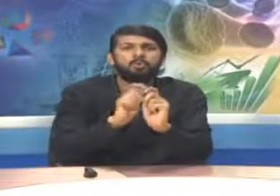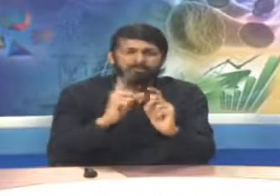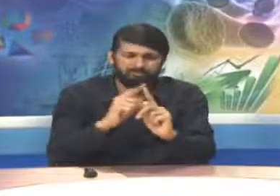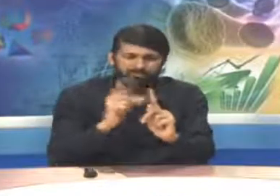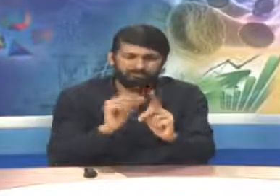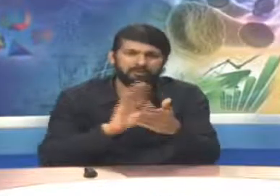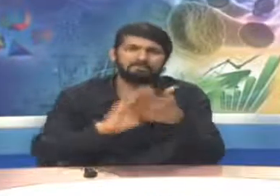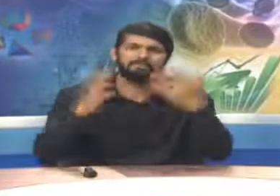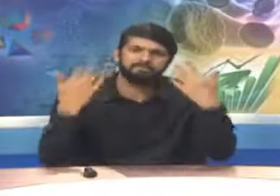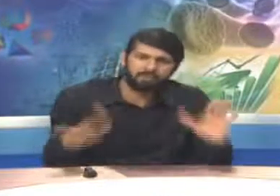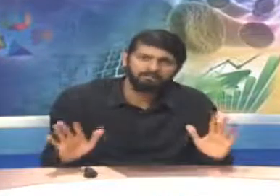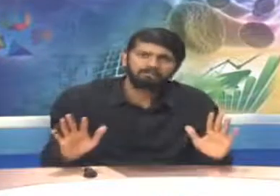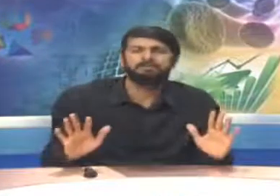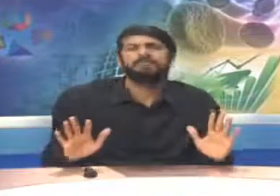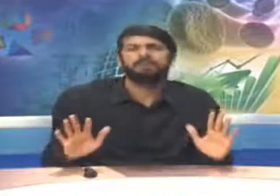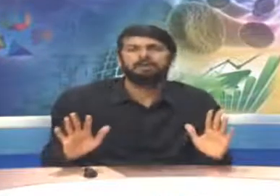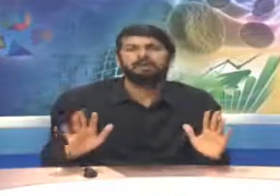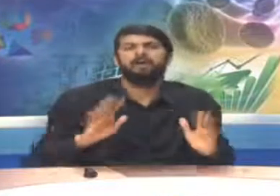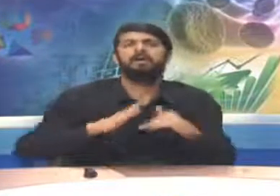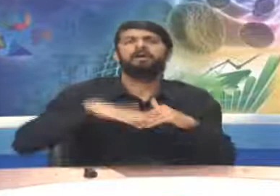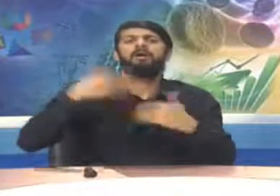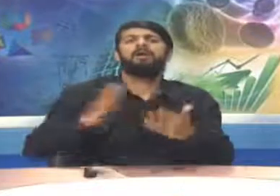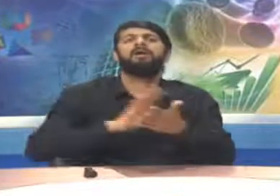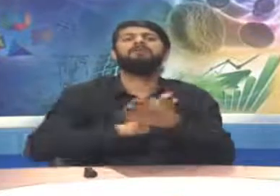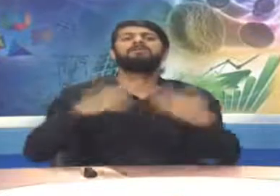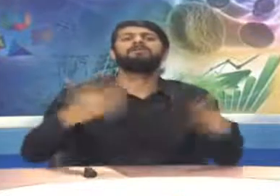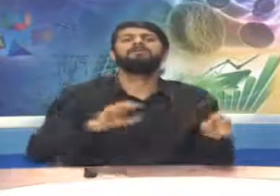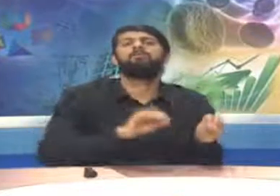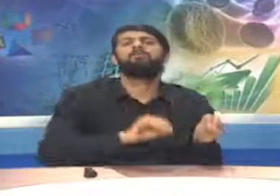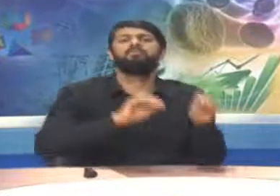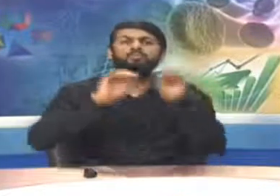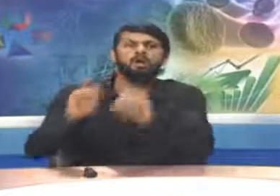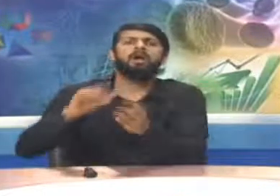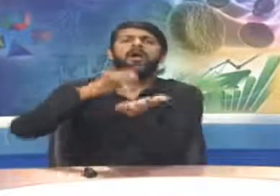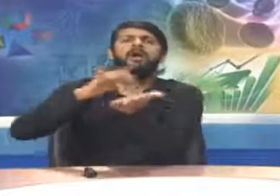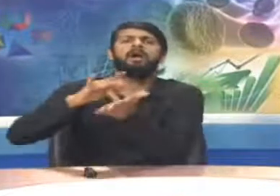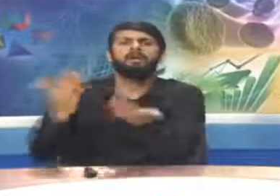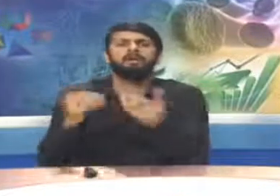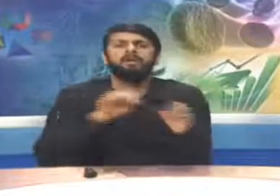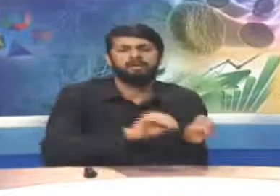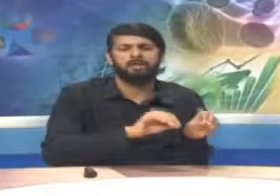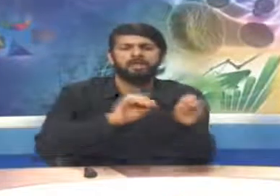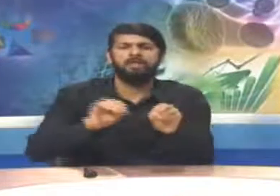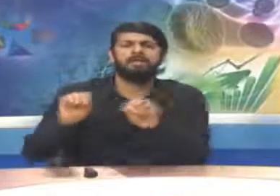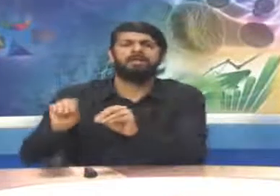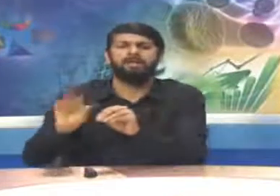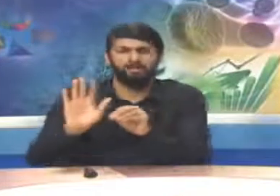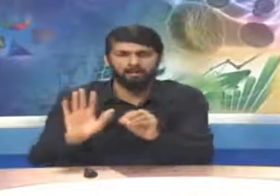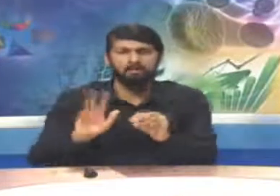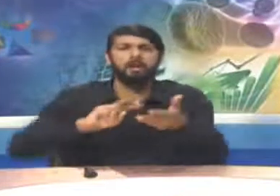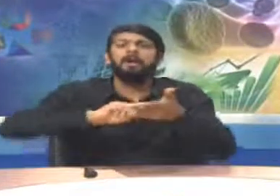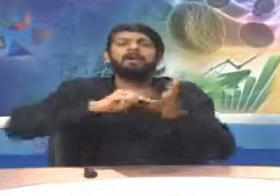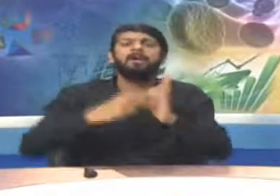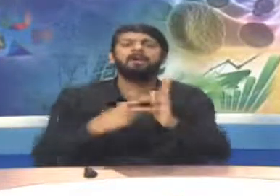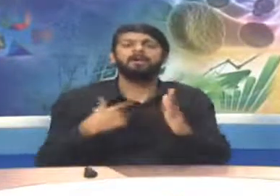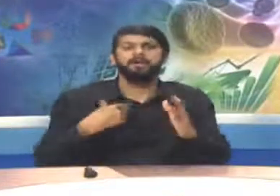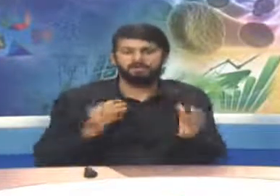individual. Individual is the center around which all things move.